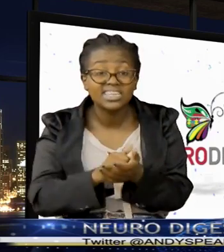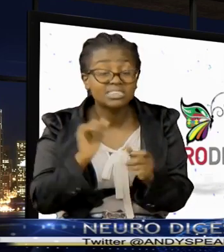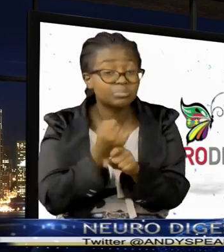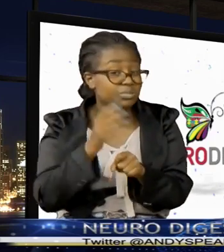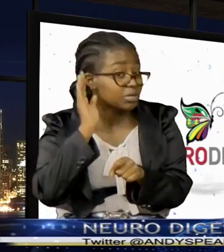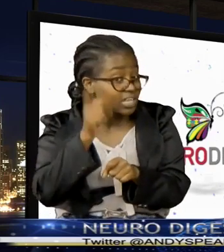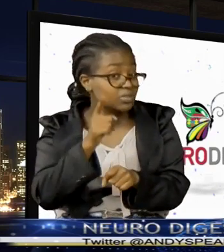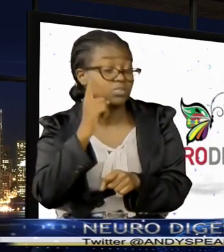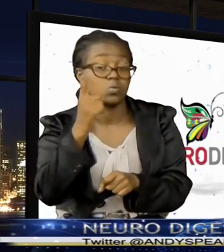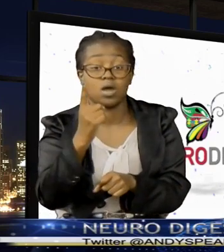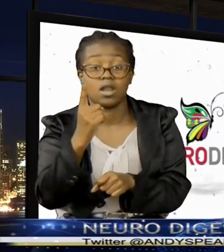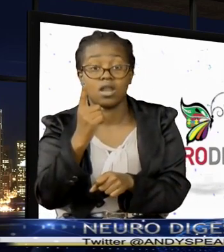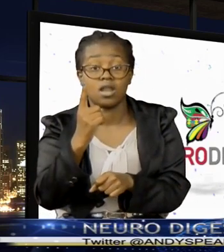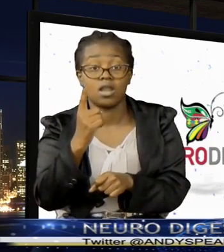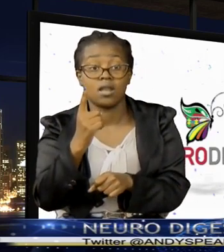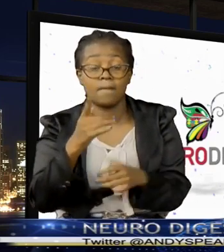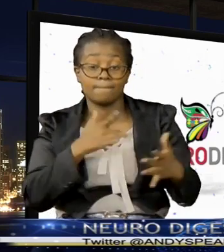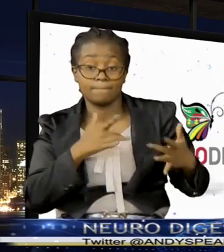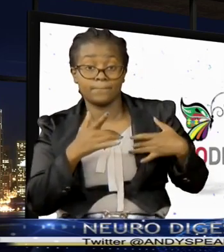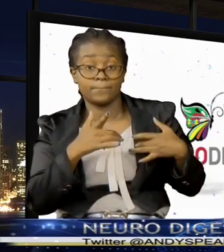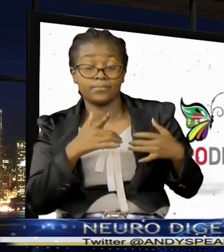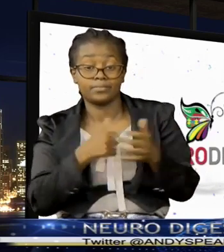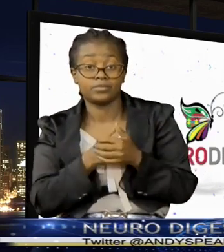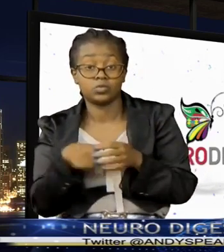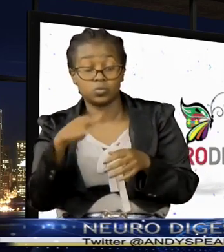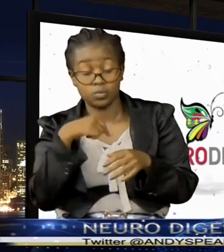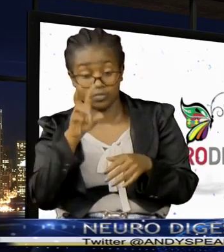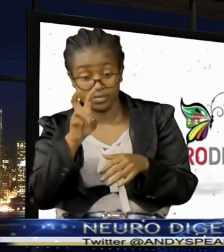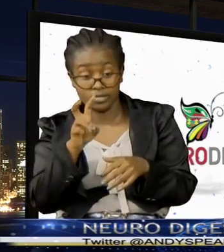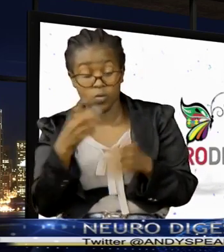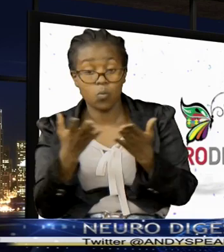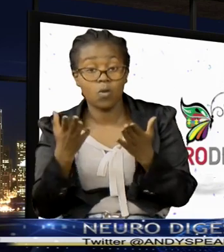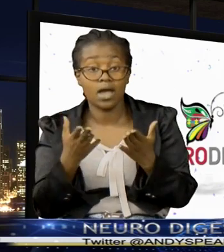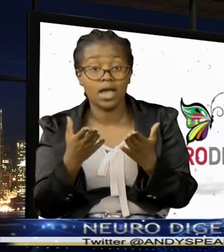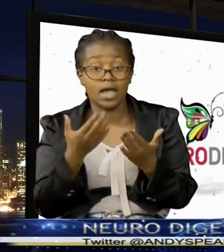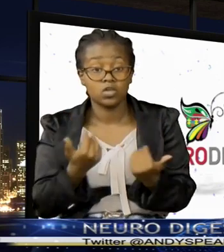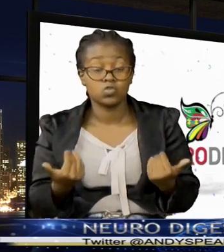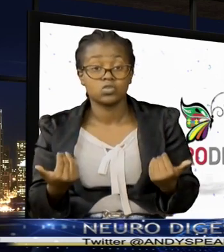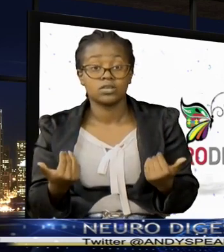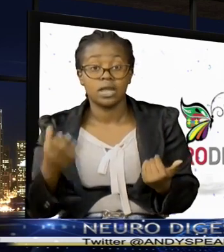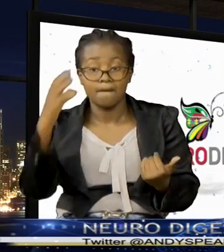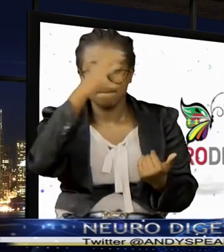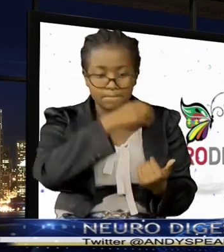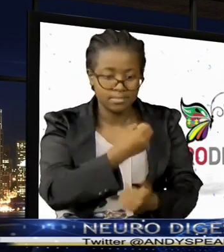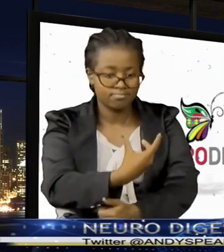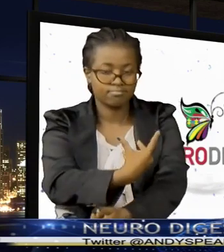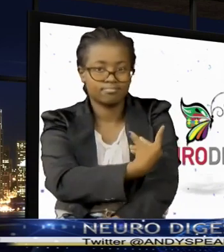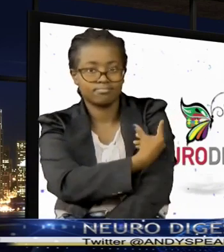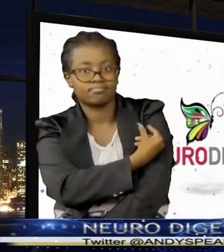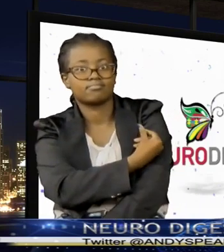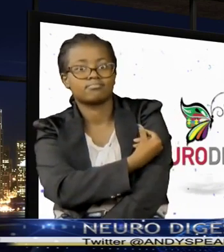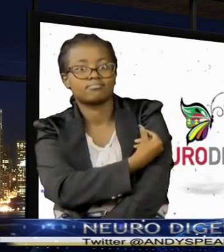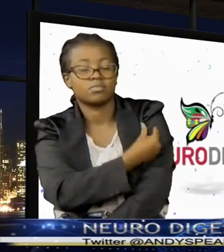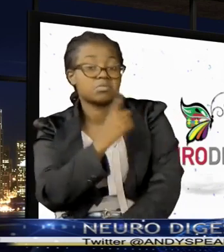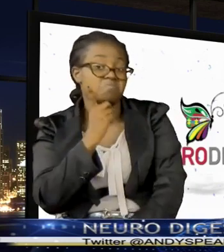because there is this one concern as parents we've seen where children are being misdiagnosed as being deaf. So